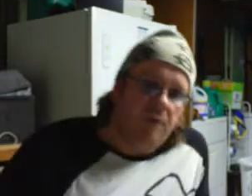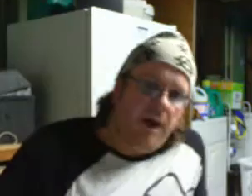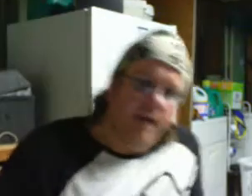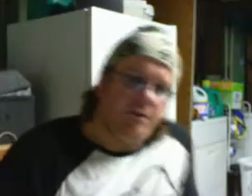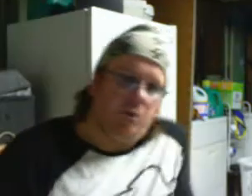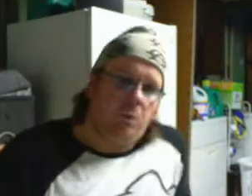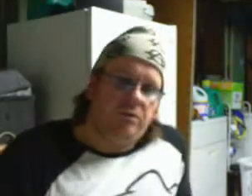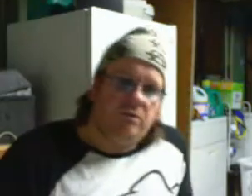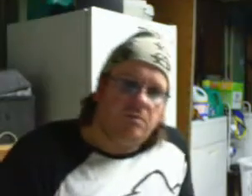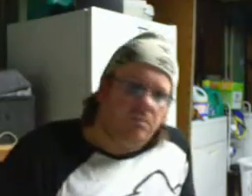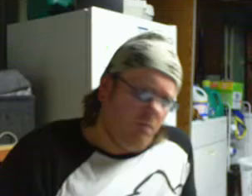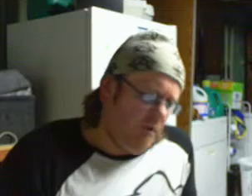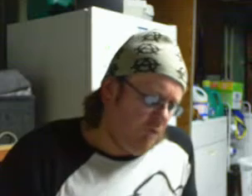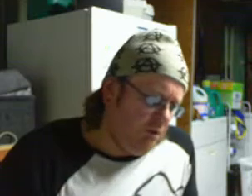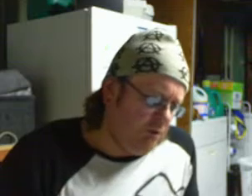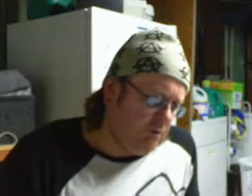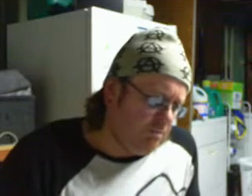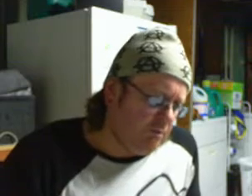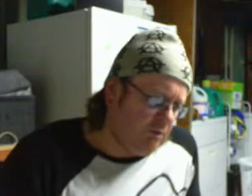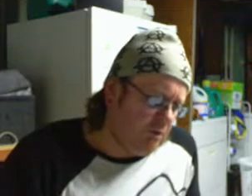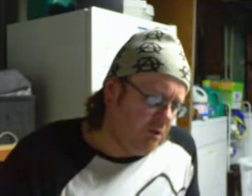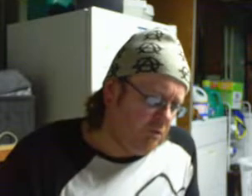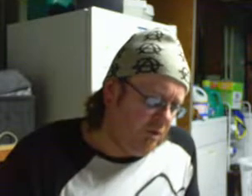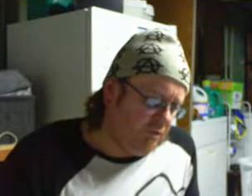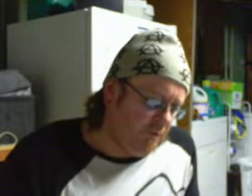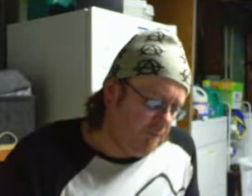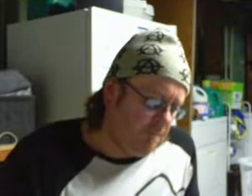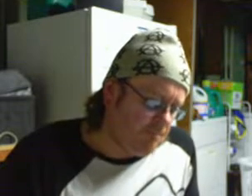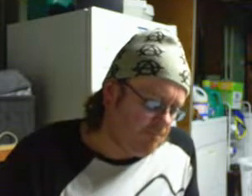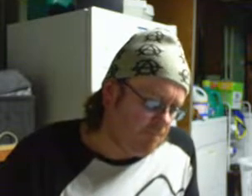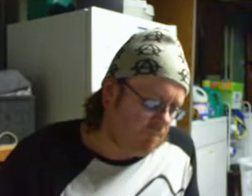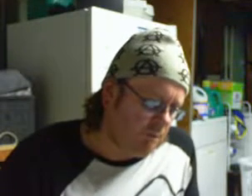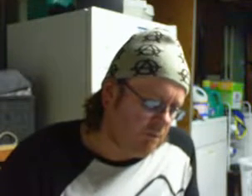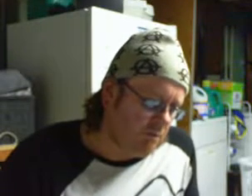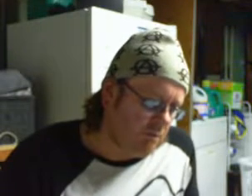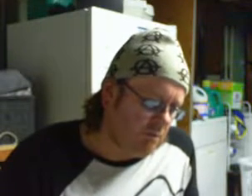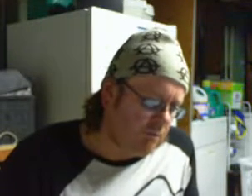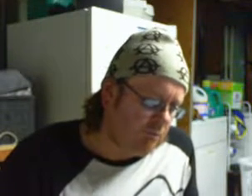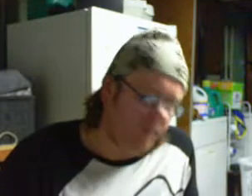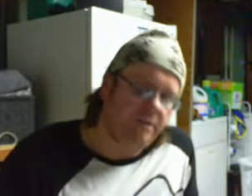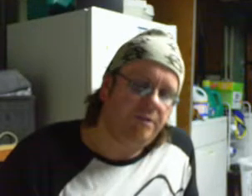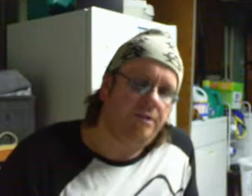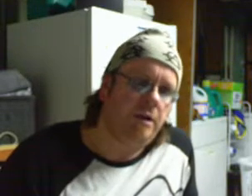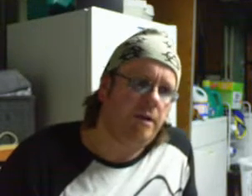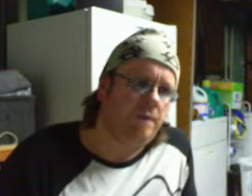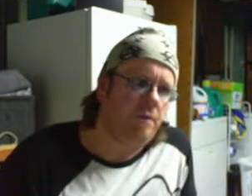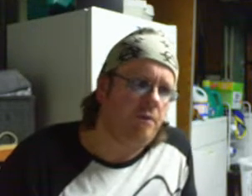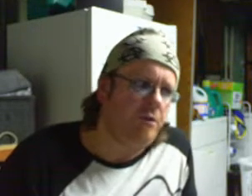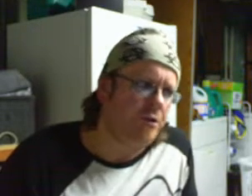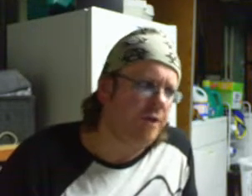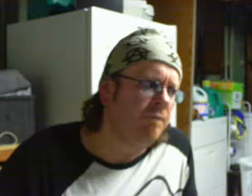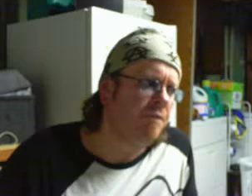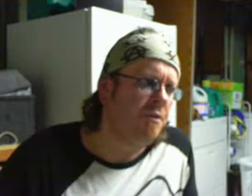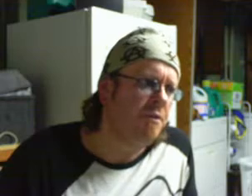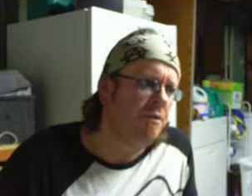divine wisdom of dispersing justice, threatening to cut an infant in